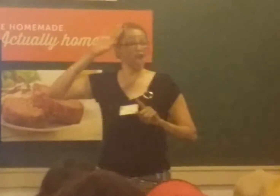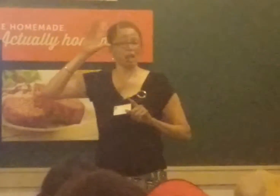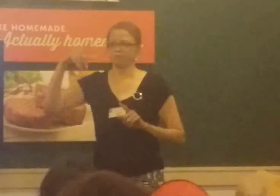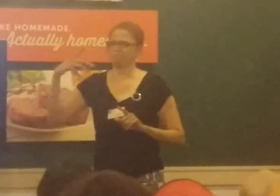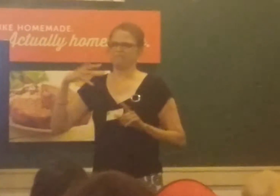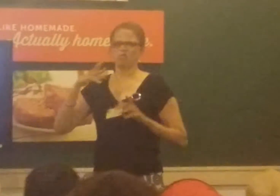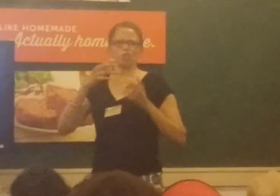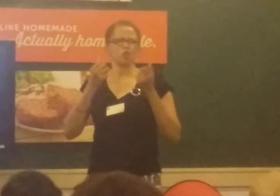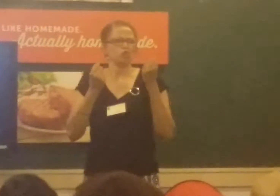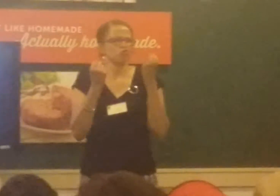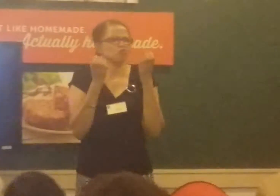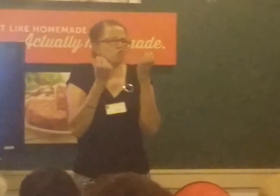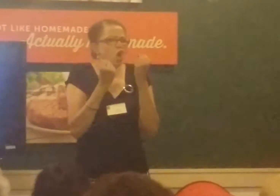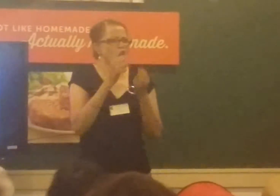when you're an adult,